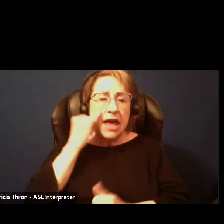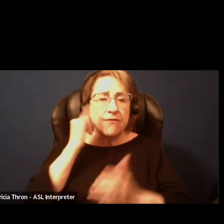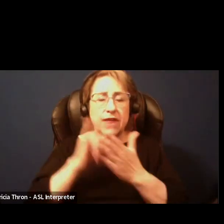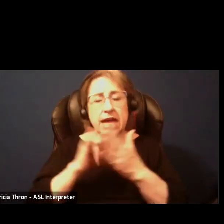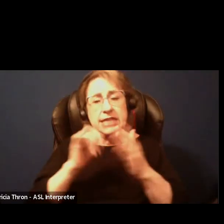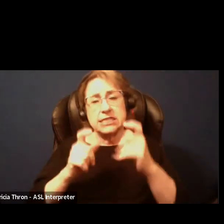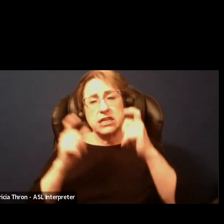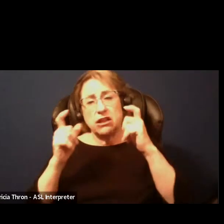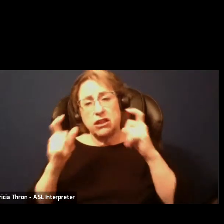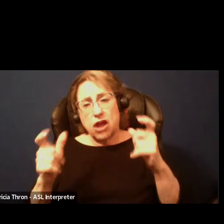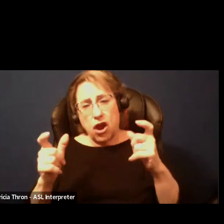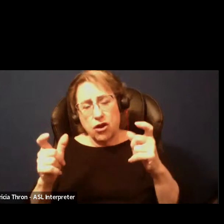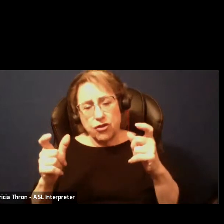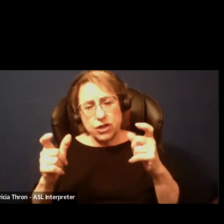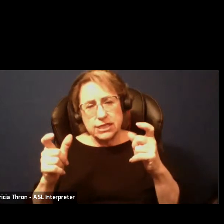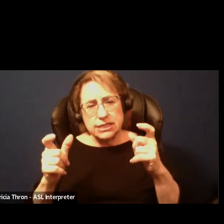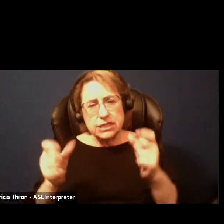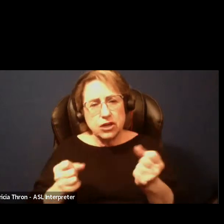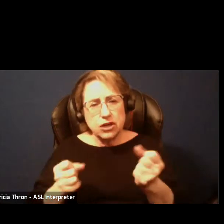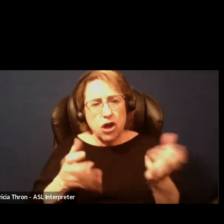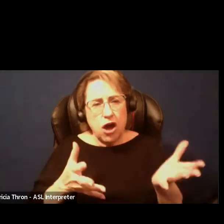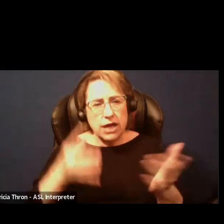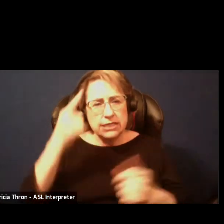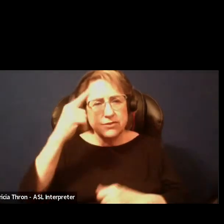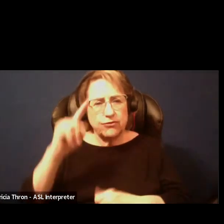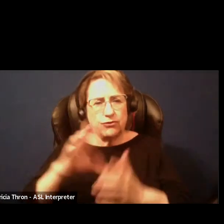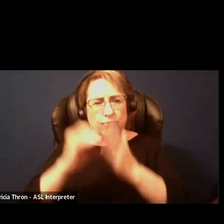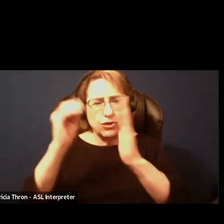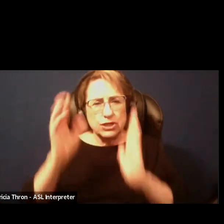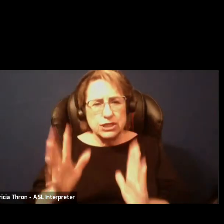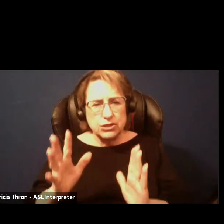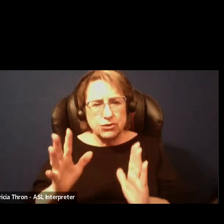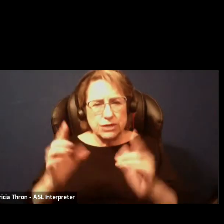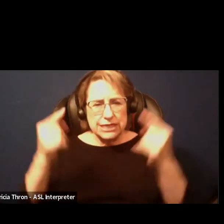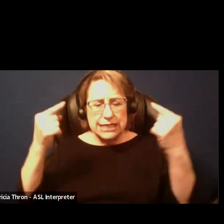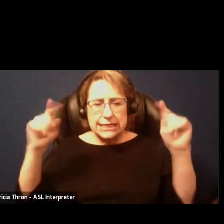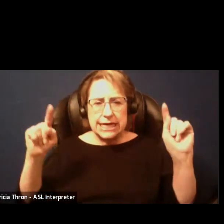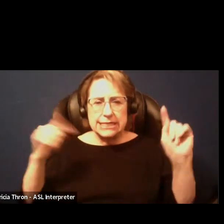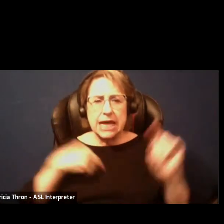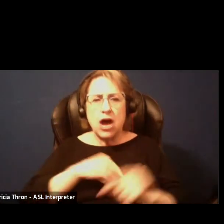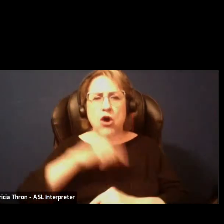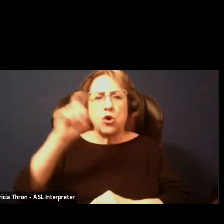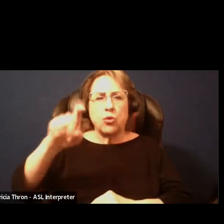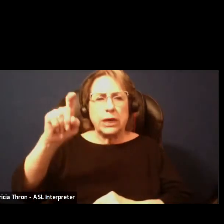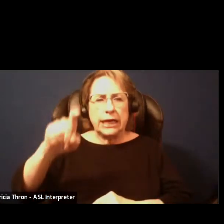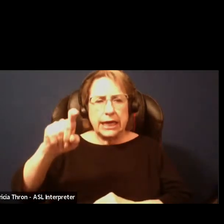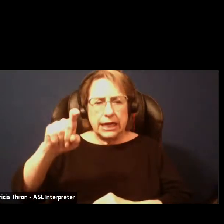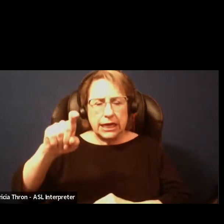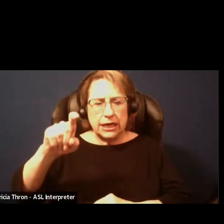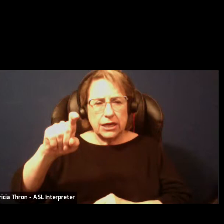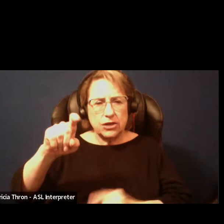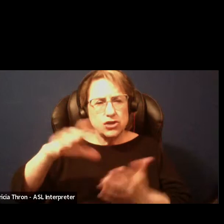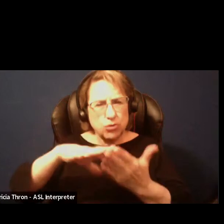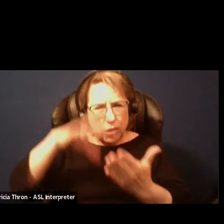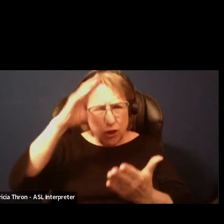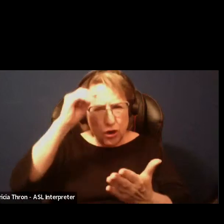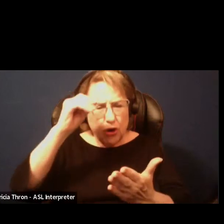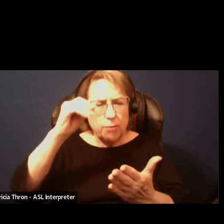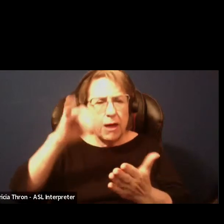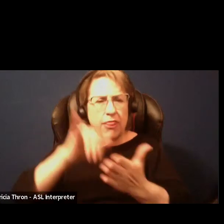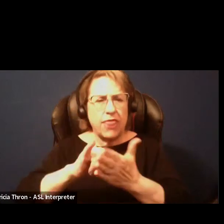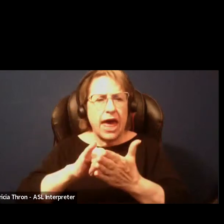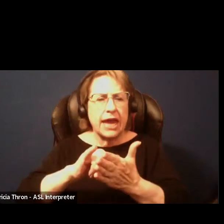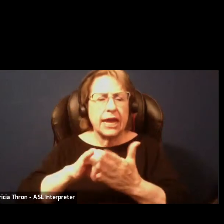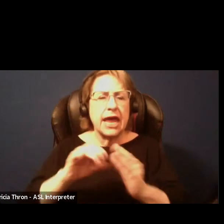contributor to student success, it really is. That's where we need to find out and put resources towards, because that's where we'll see the